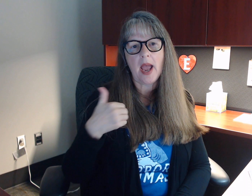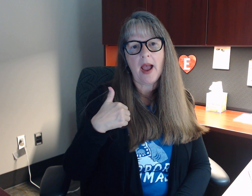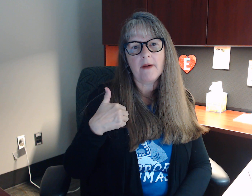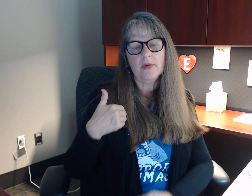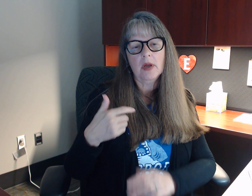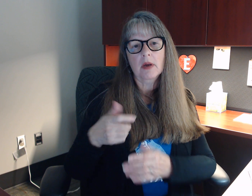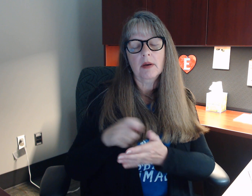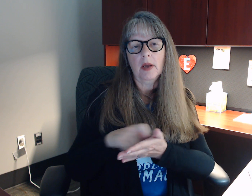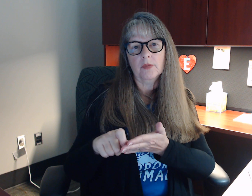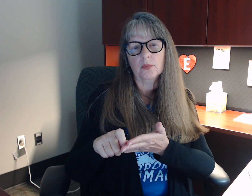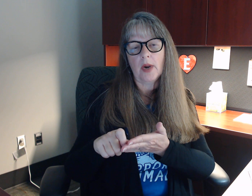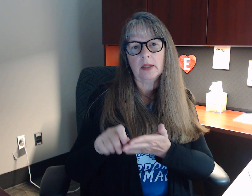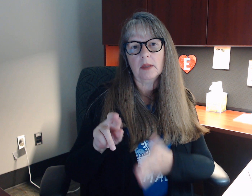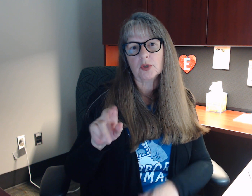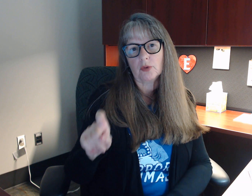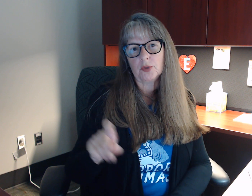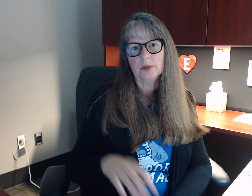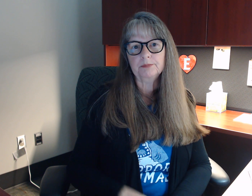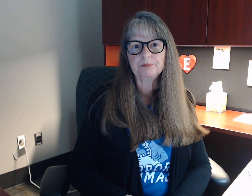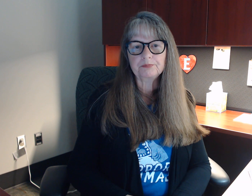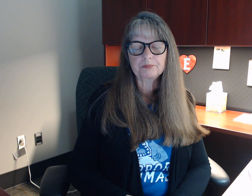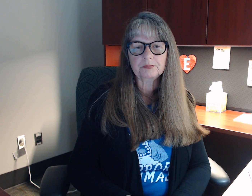have writing the prescription